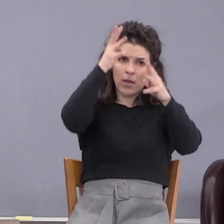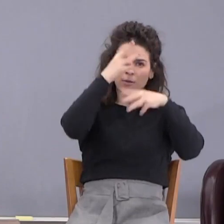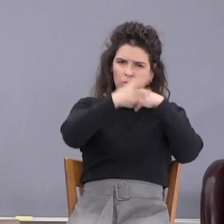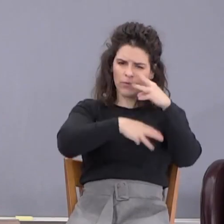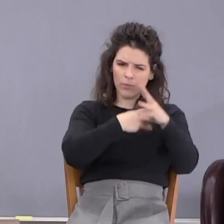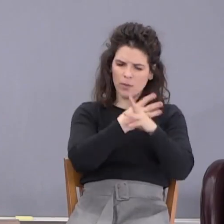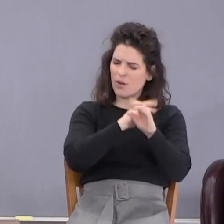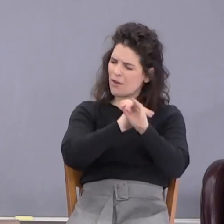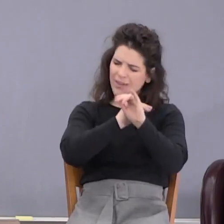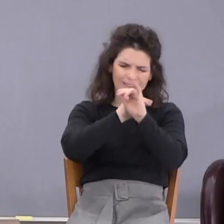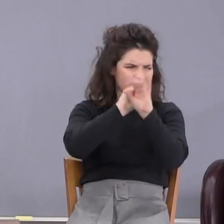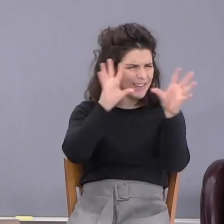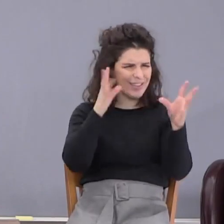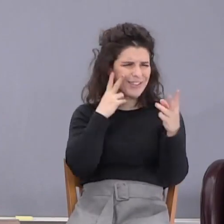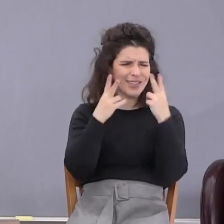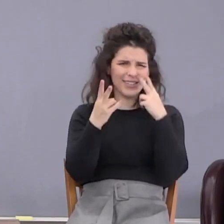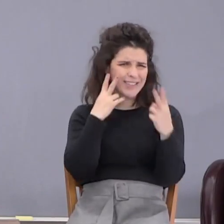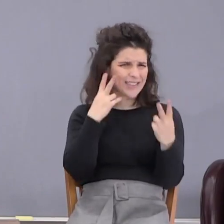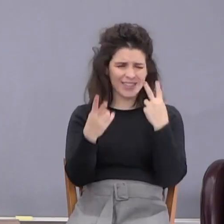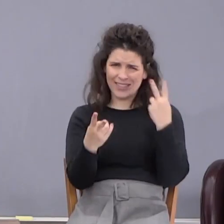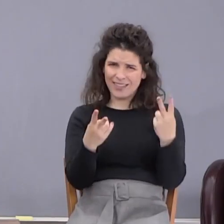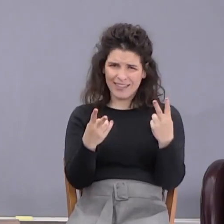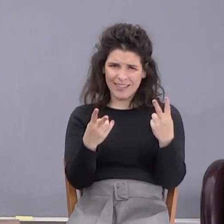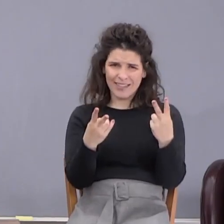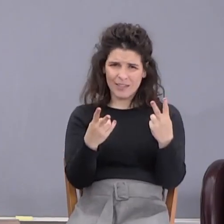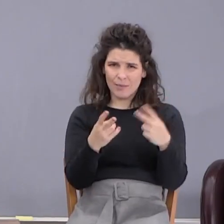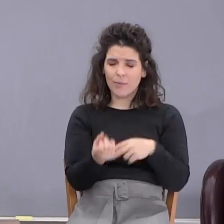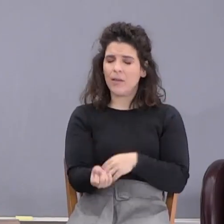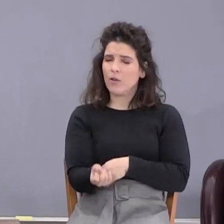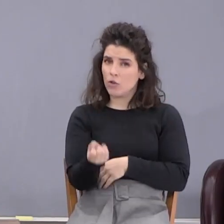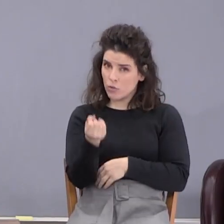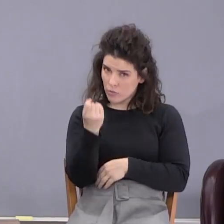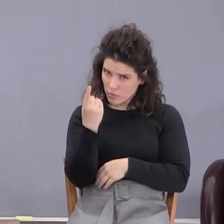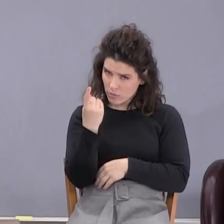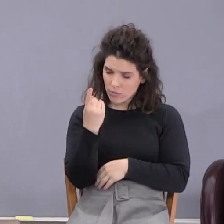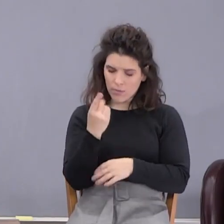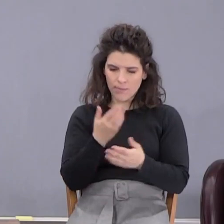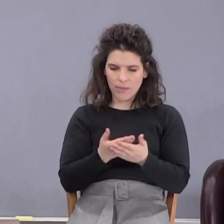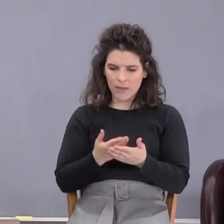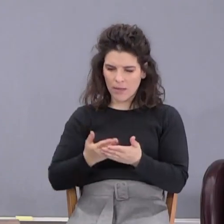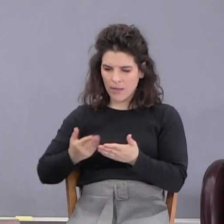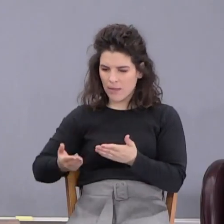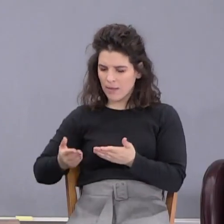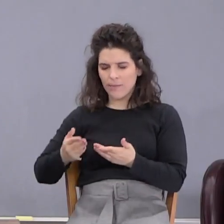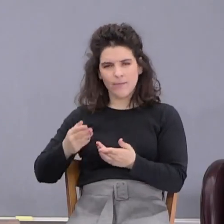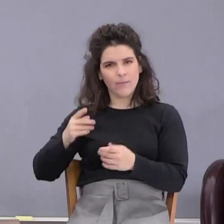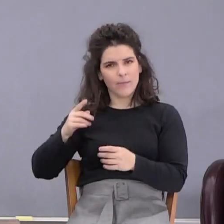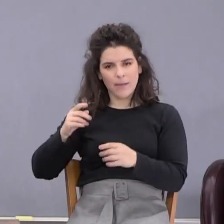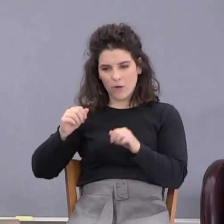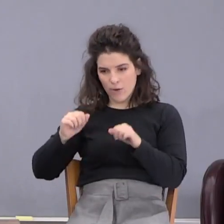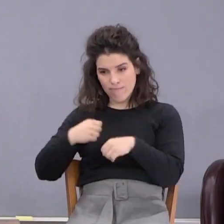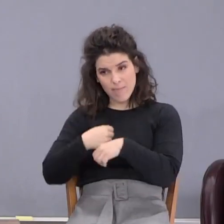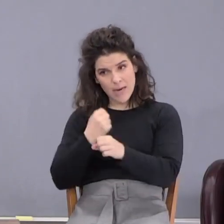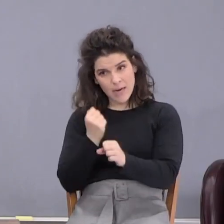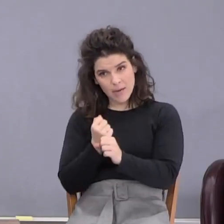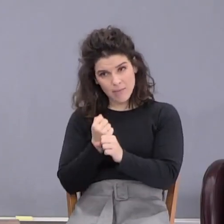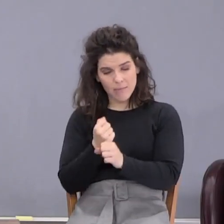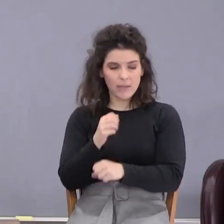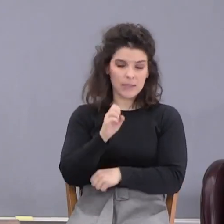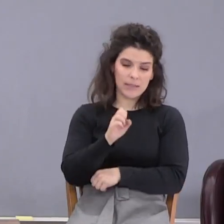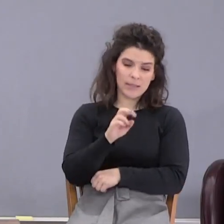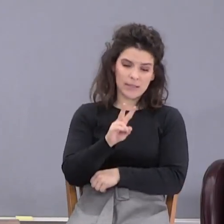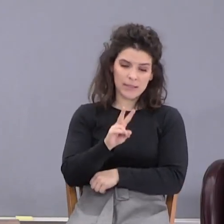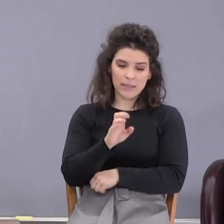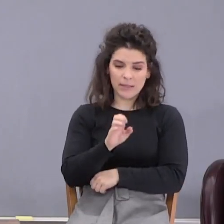are clearly seen, being understood by the things that are made, even his